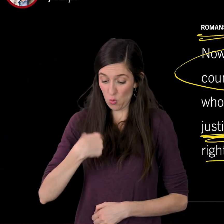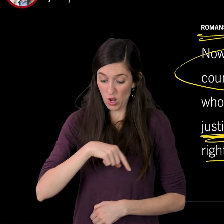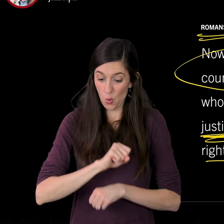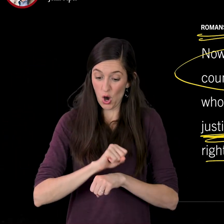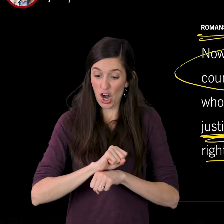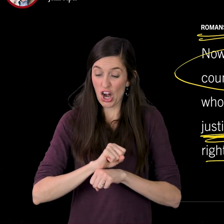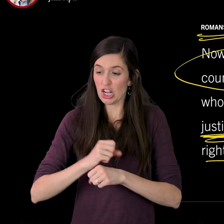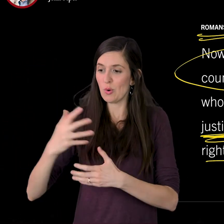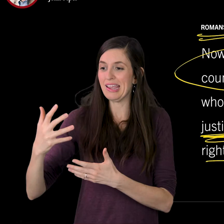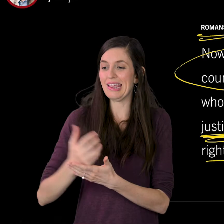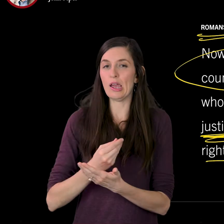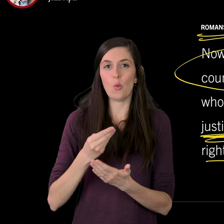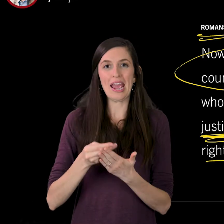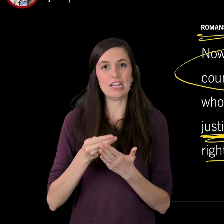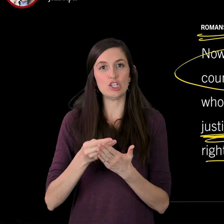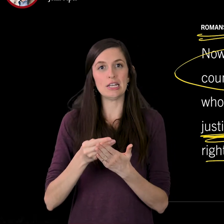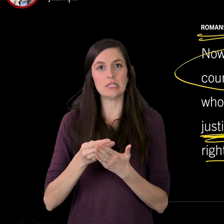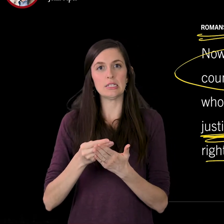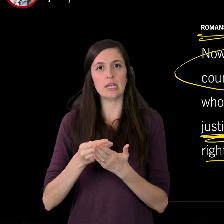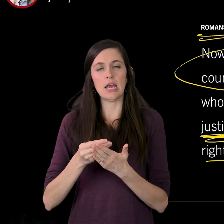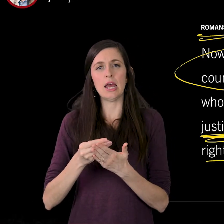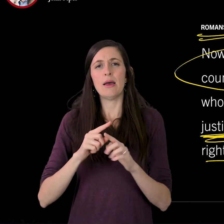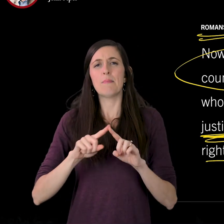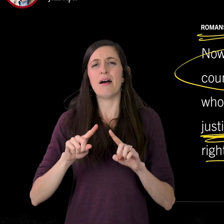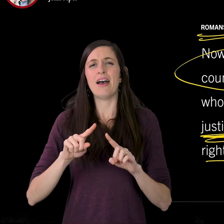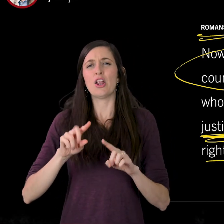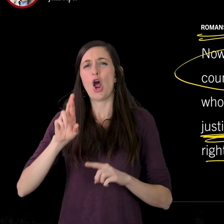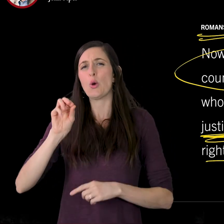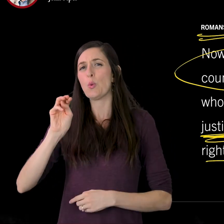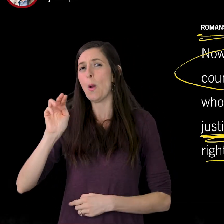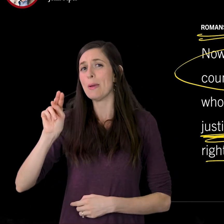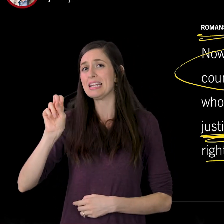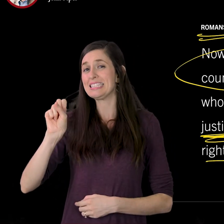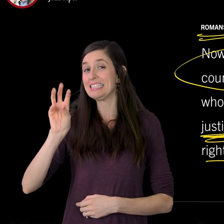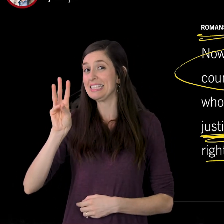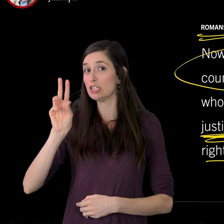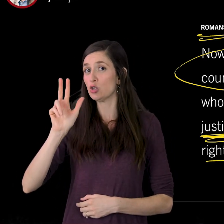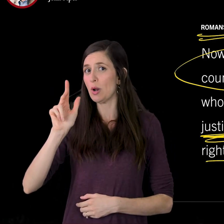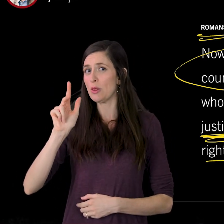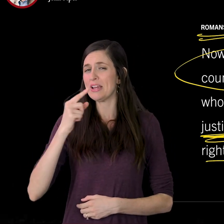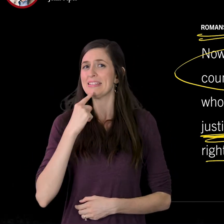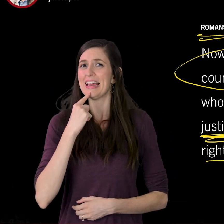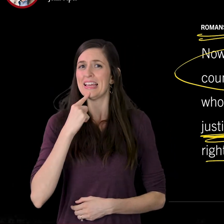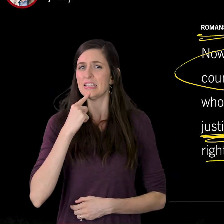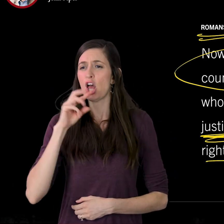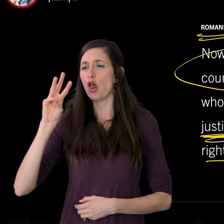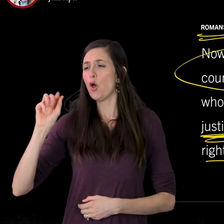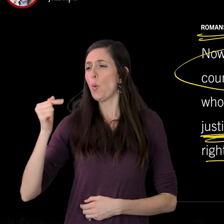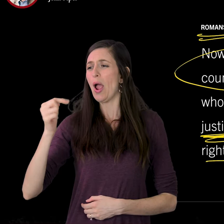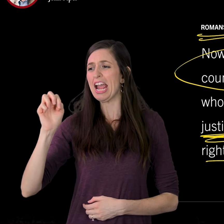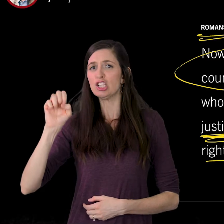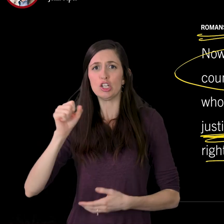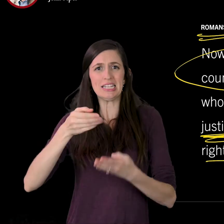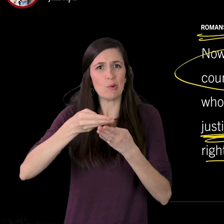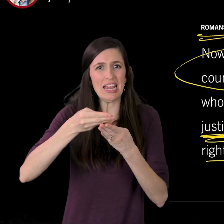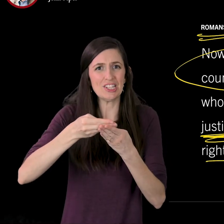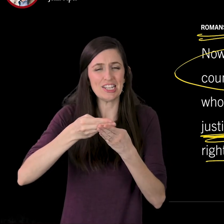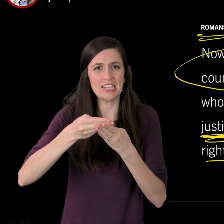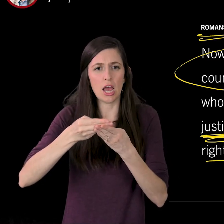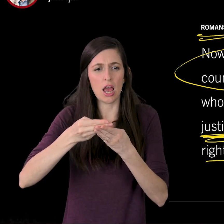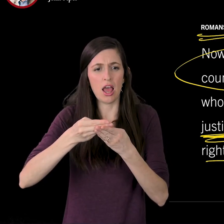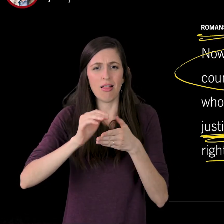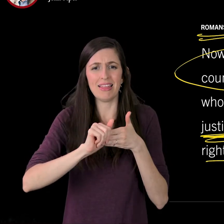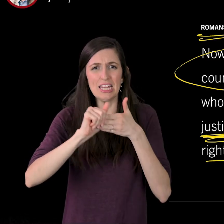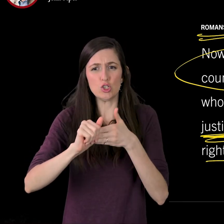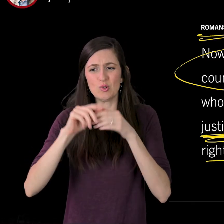and he says in 623 that the wages of sin is death you're not going to be able to do anything but earn death if you